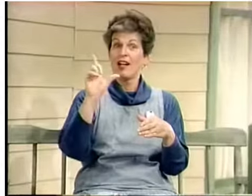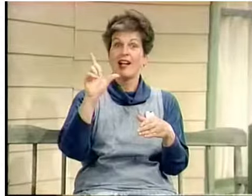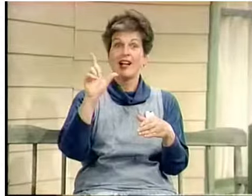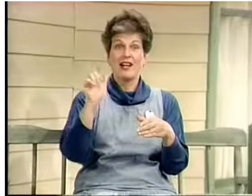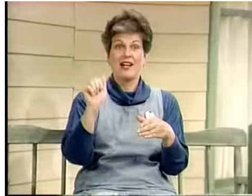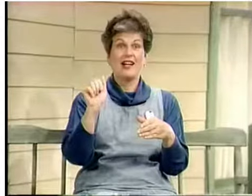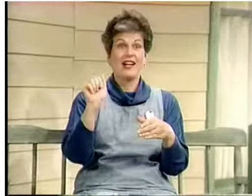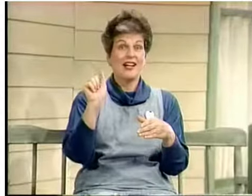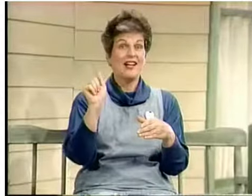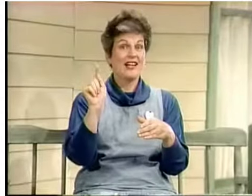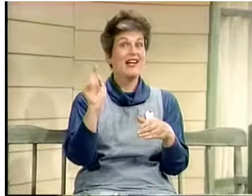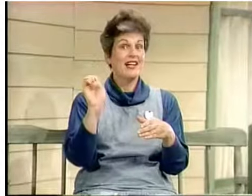chocolate,